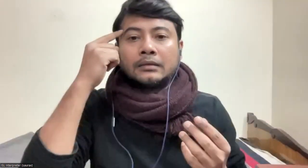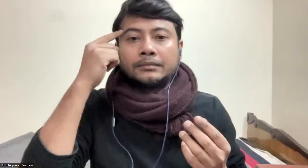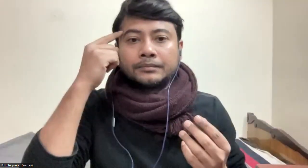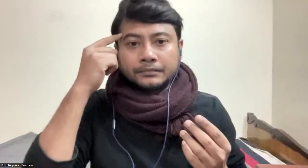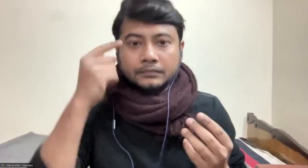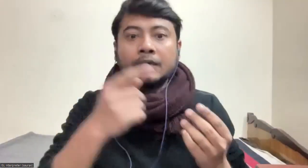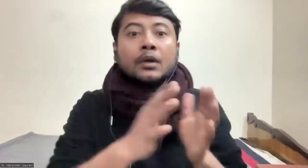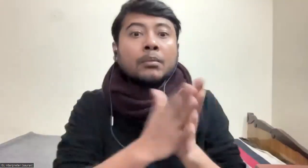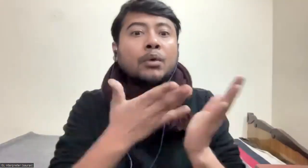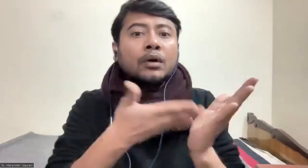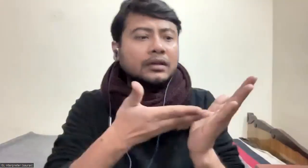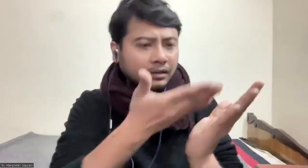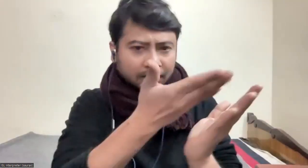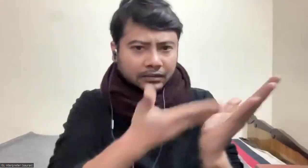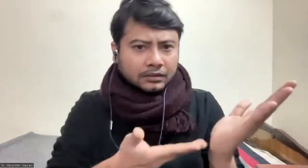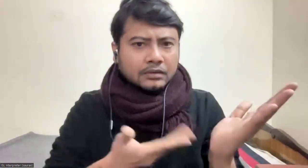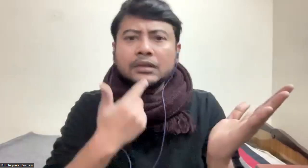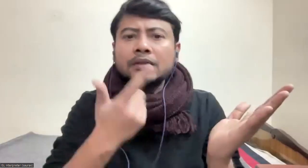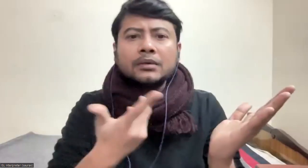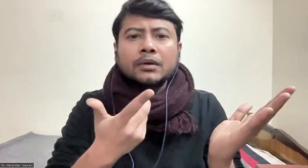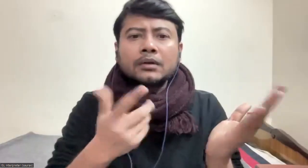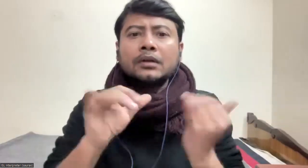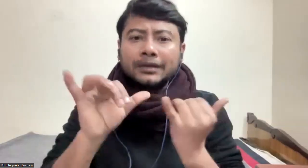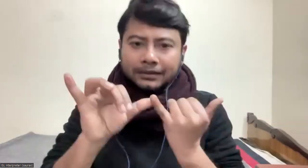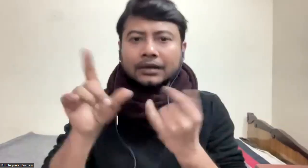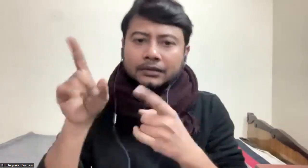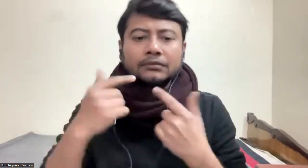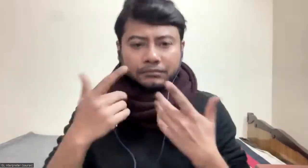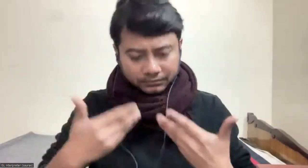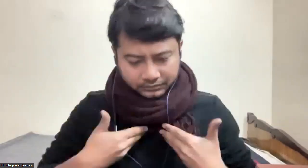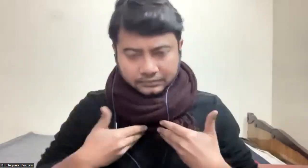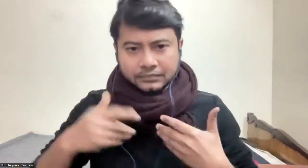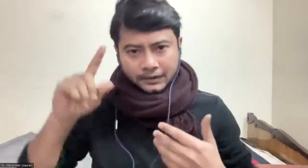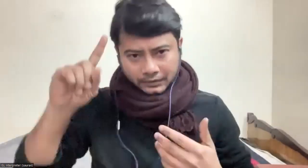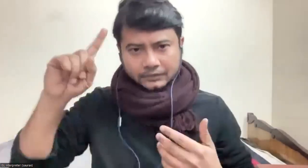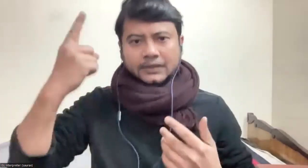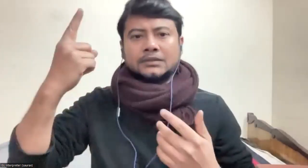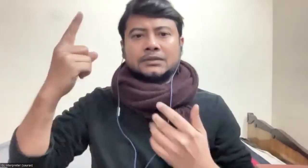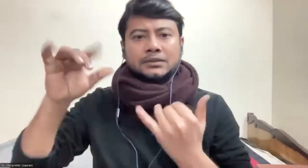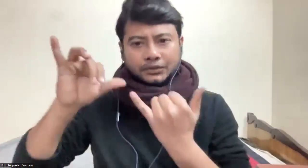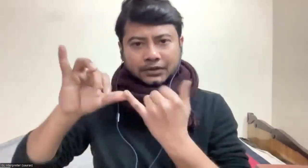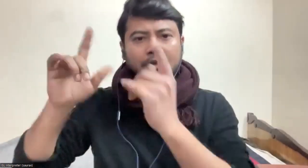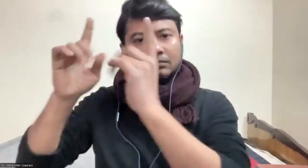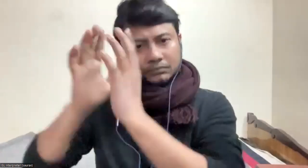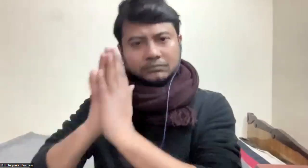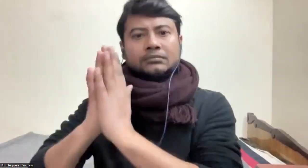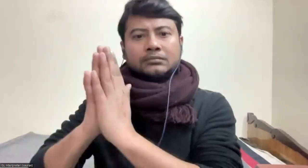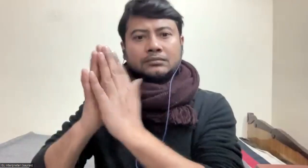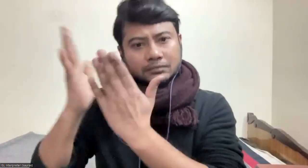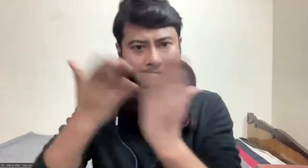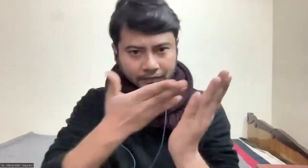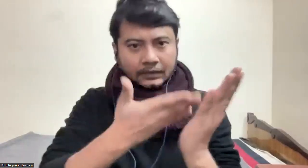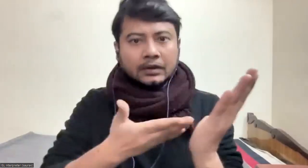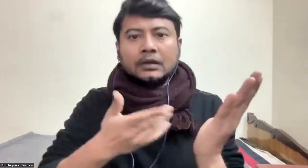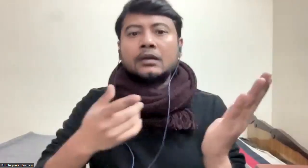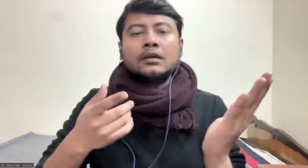Lord" in that book. And if you don't believe it, thinking that it is just some kind of imaginative story.